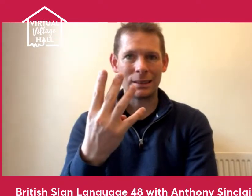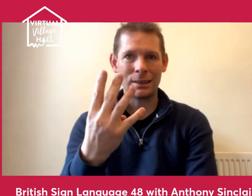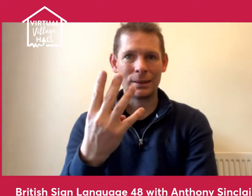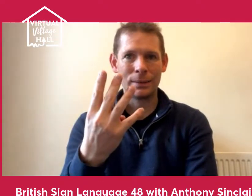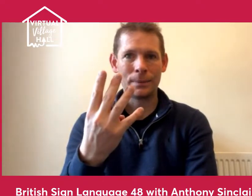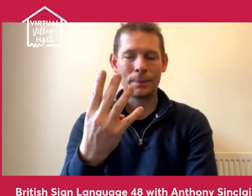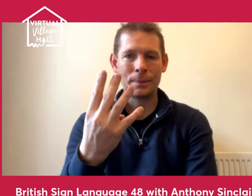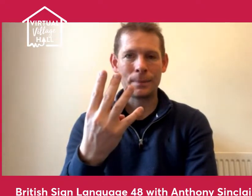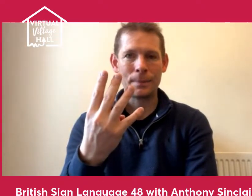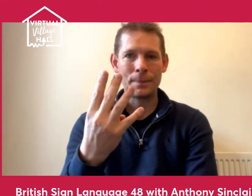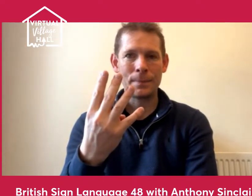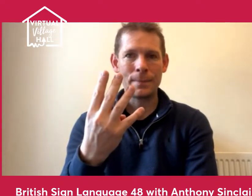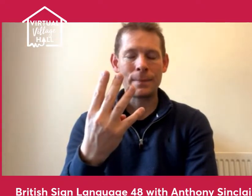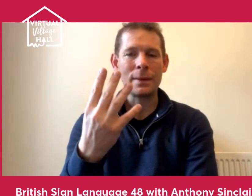14,